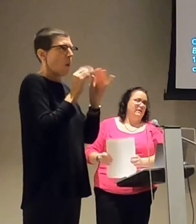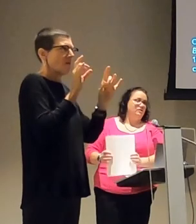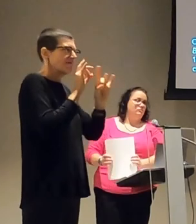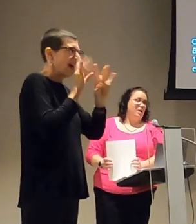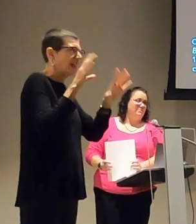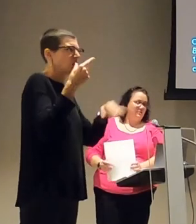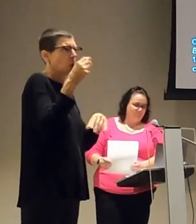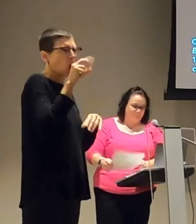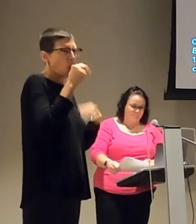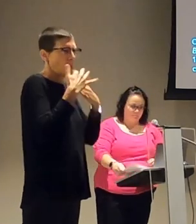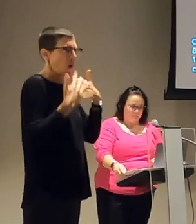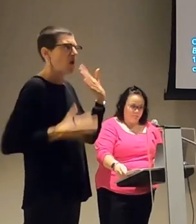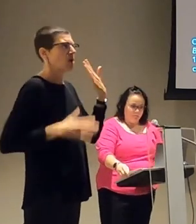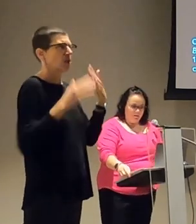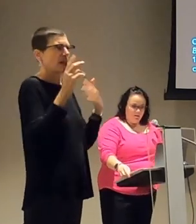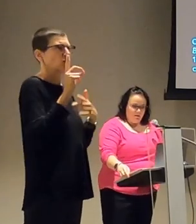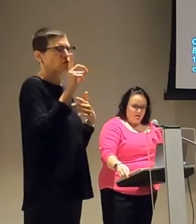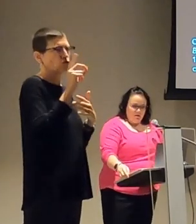gore and drama.